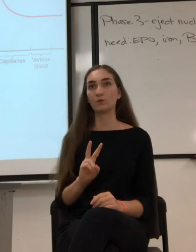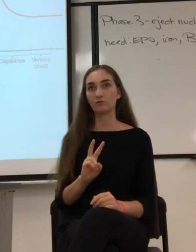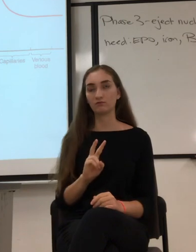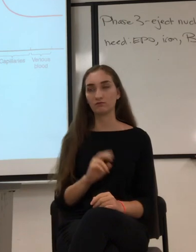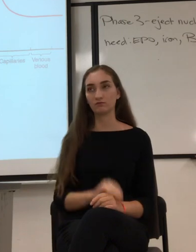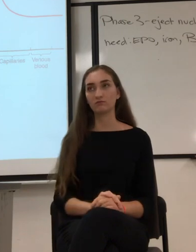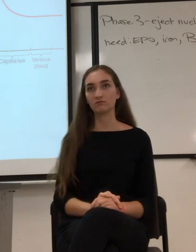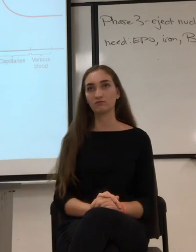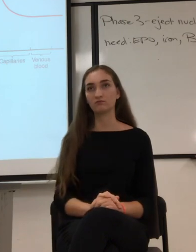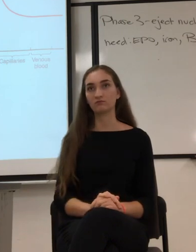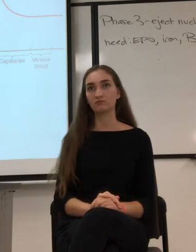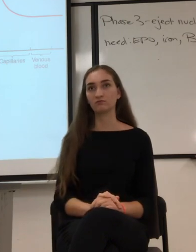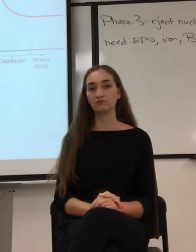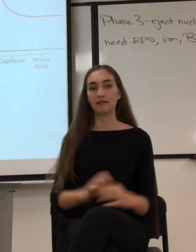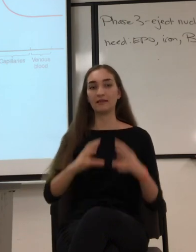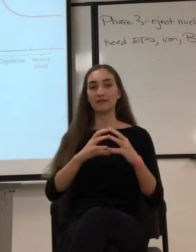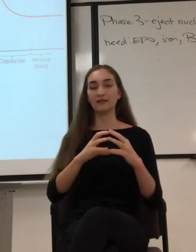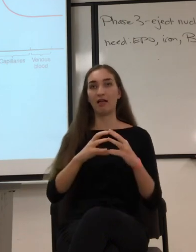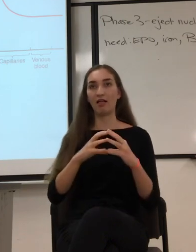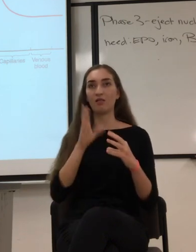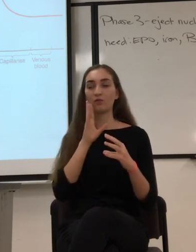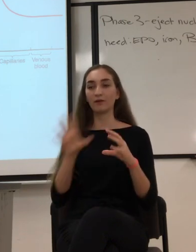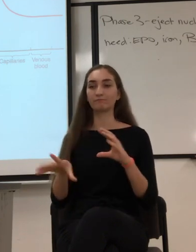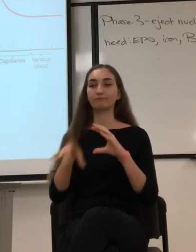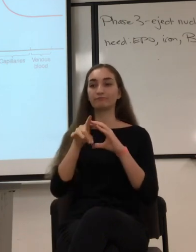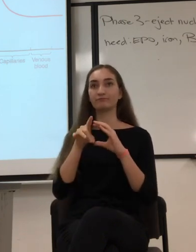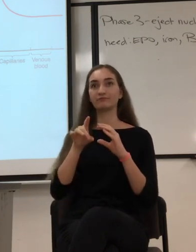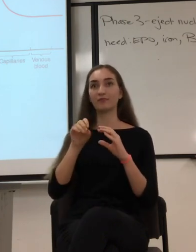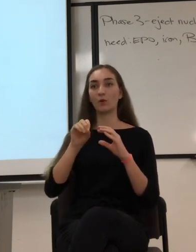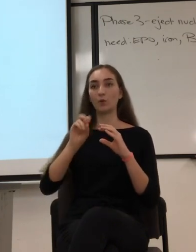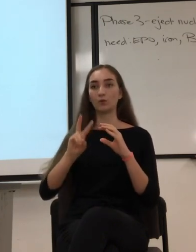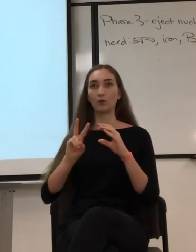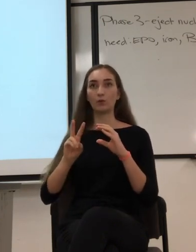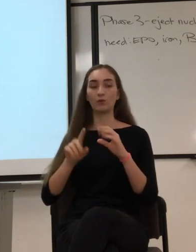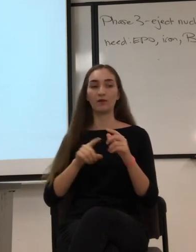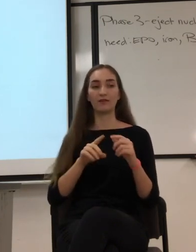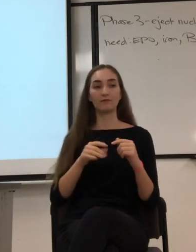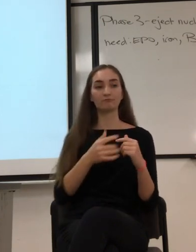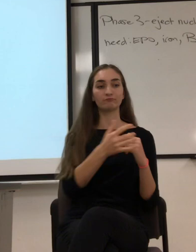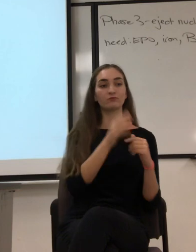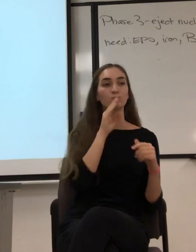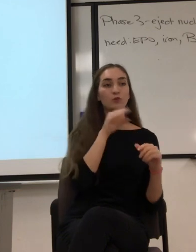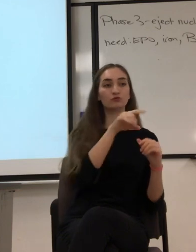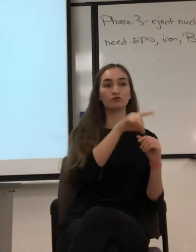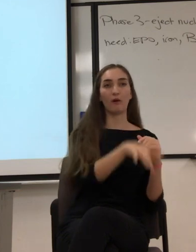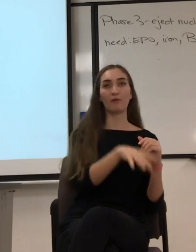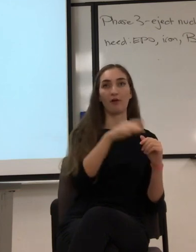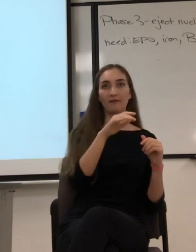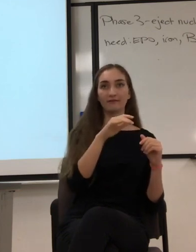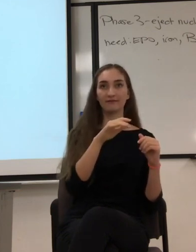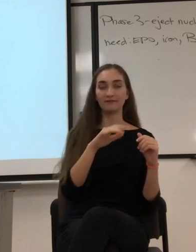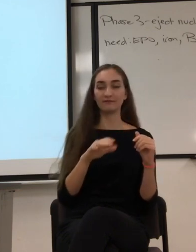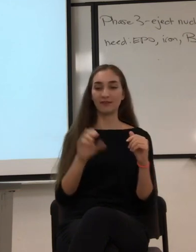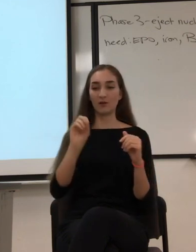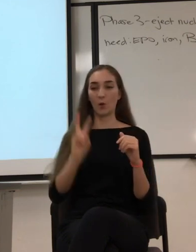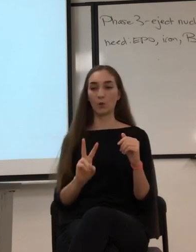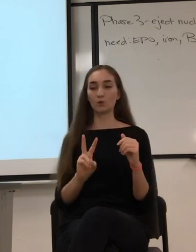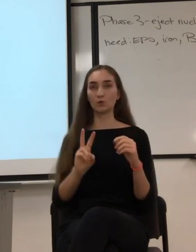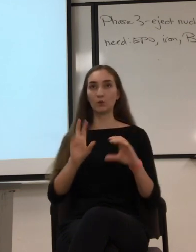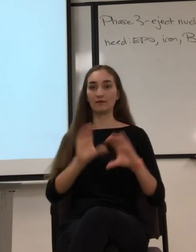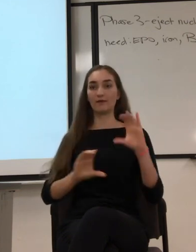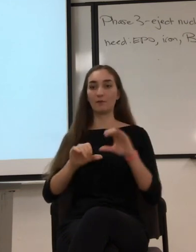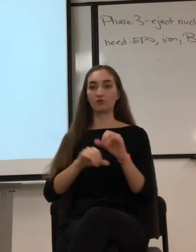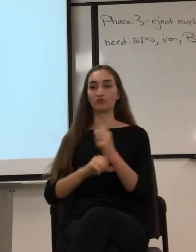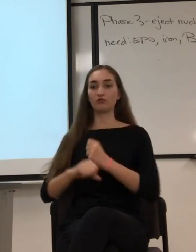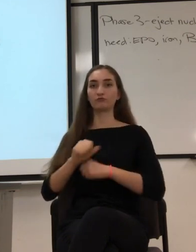Picks it up, drops it off, without changing the chemical structure of the O2. So let's talk about some key features of red blood